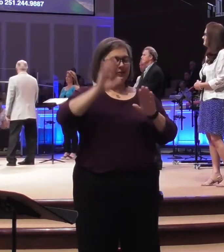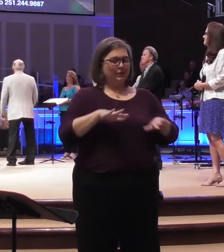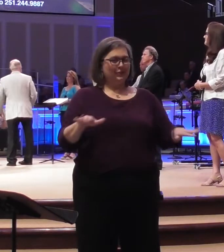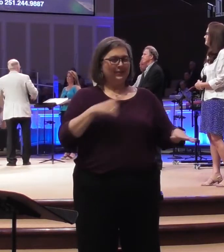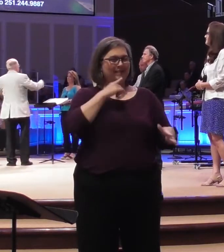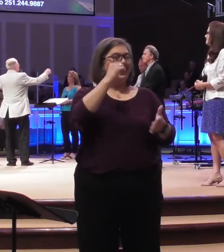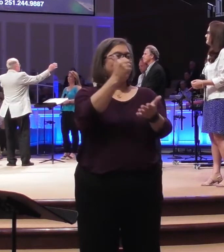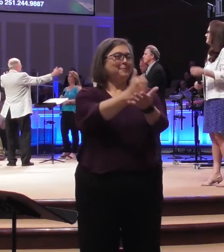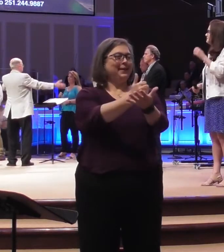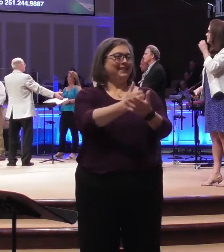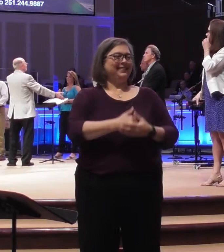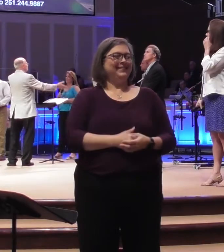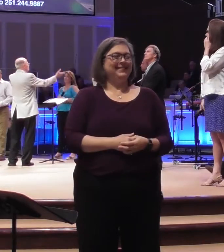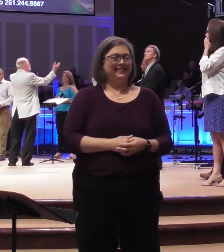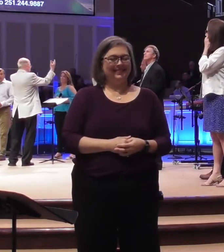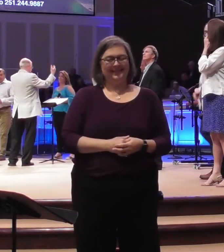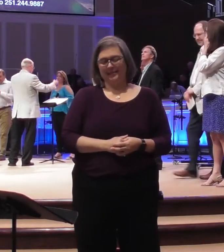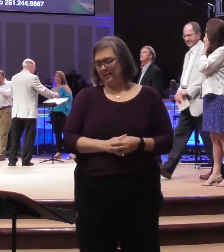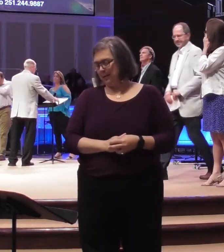amen.